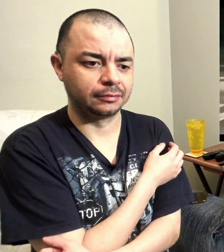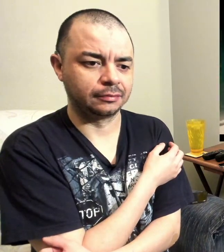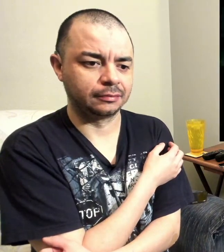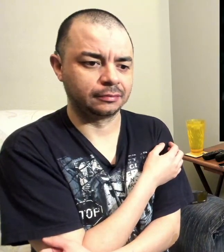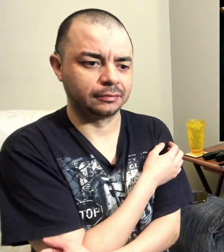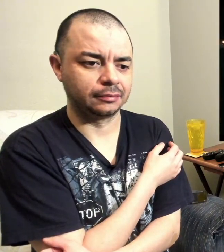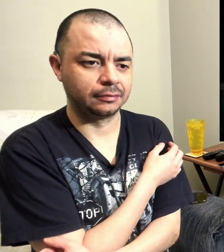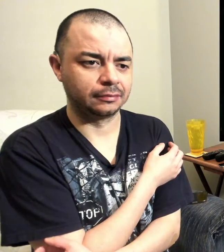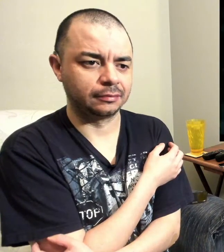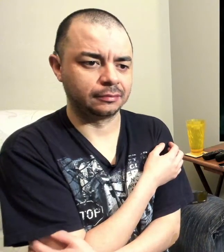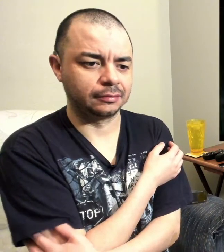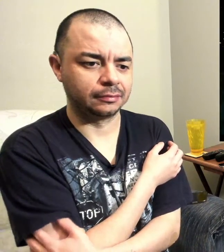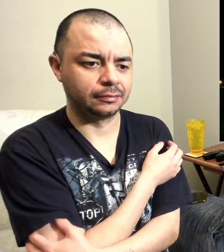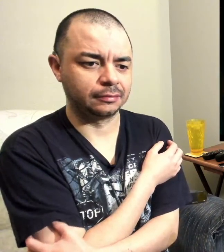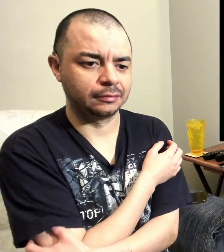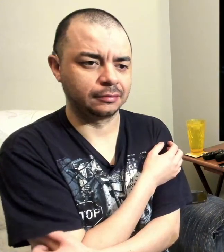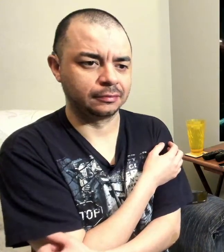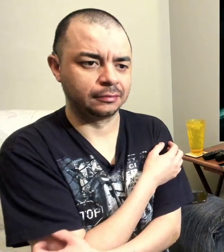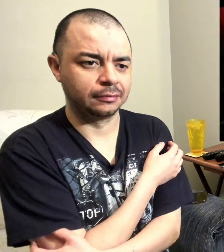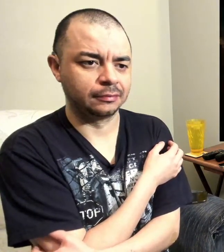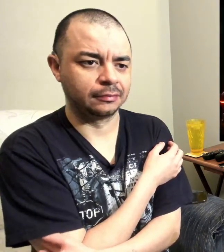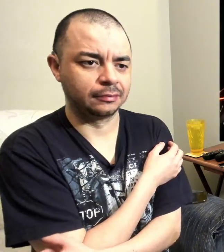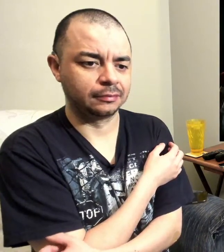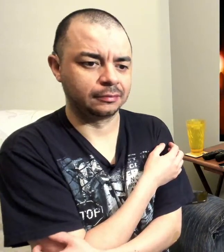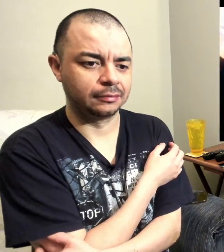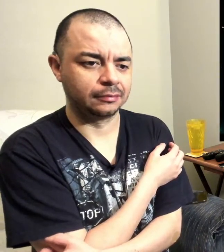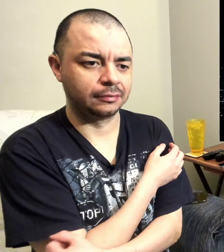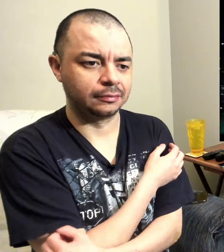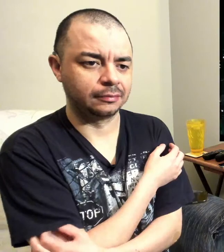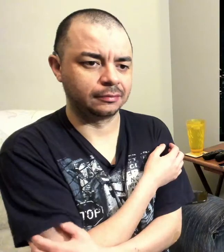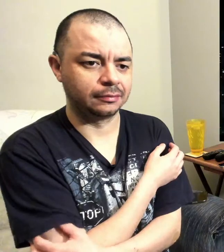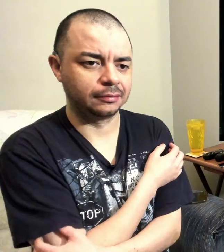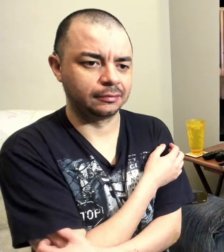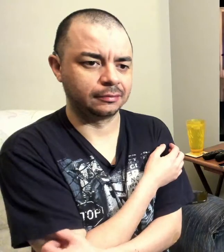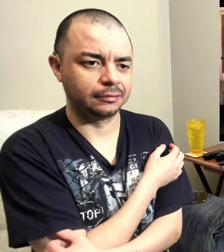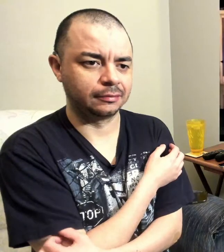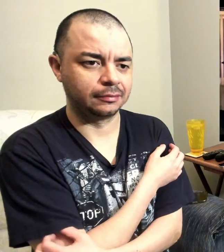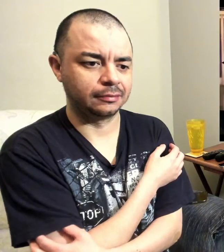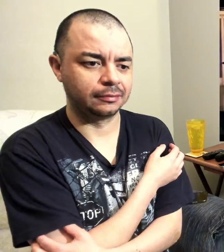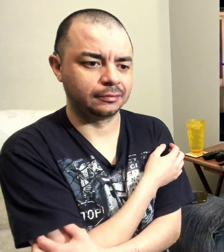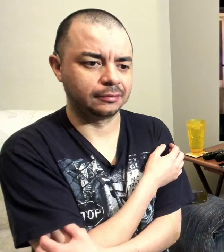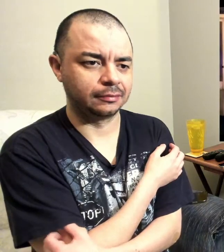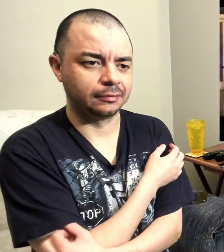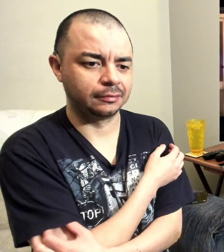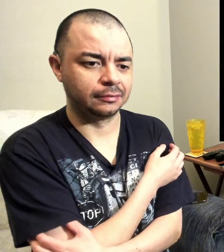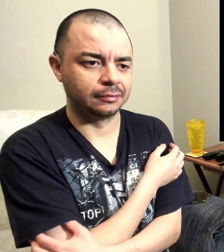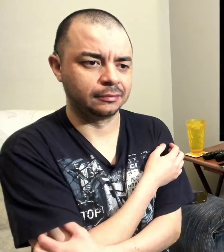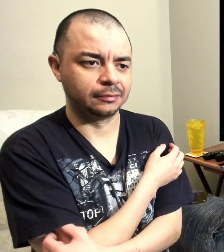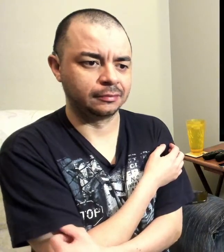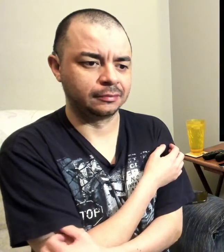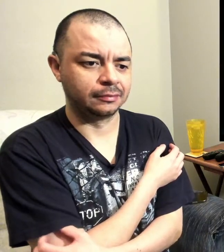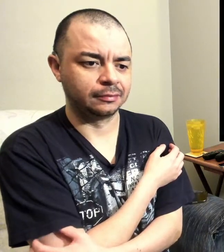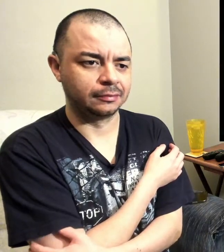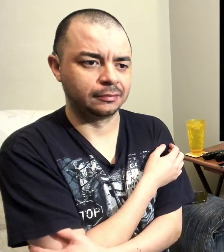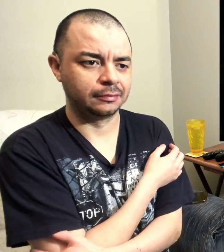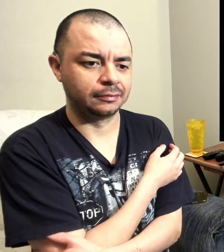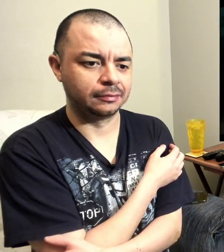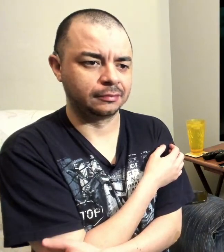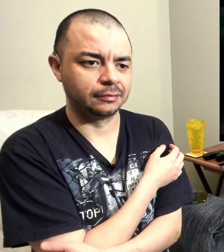Come on! Let's push it past the red line! Stop them, you fools! Don't let them escape! They're going to drop the fate on us?